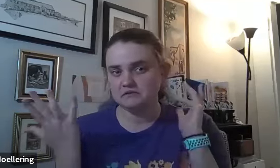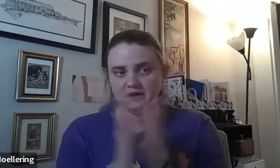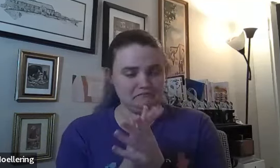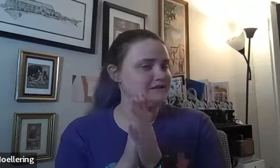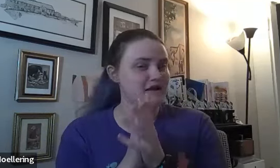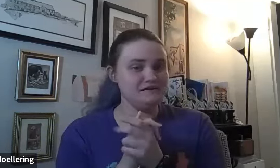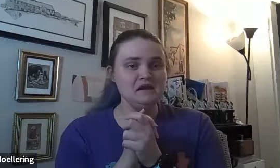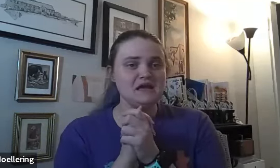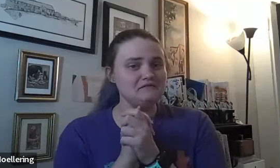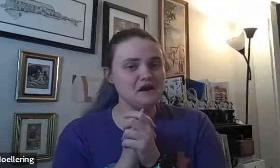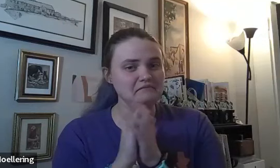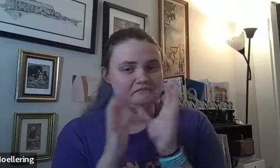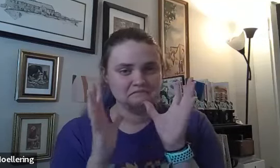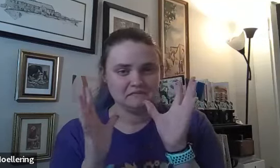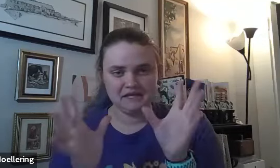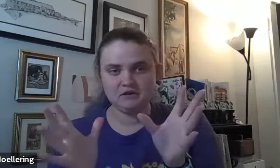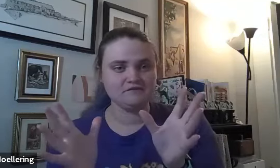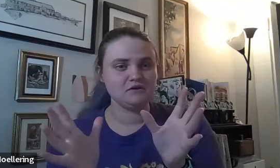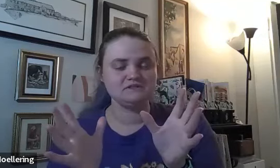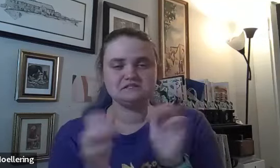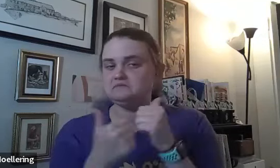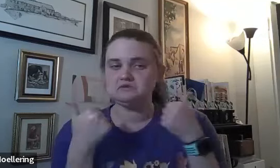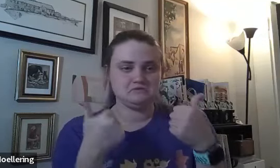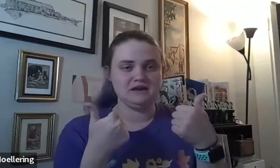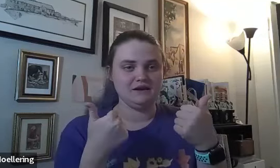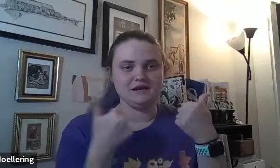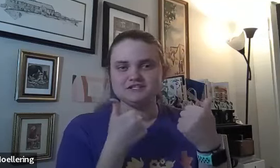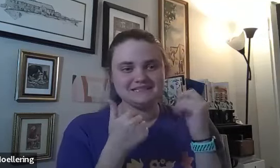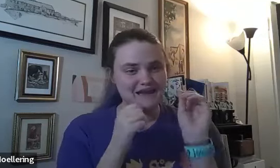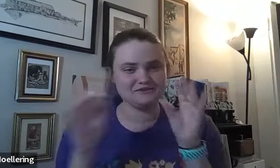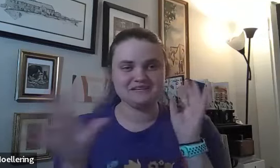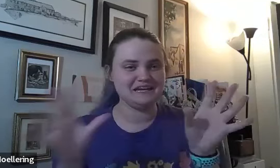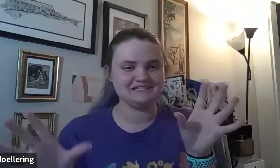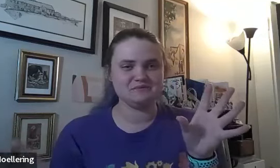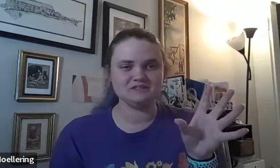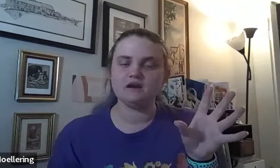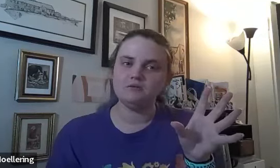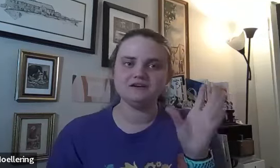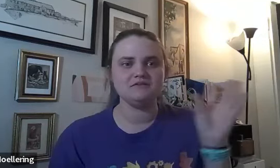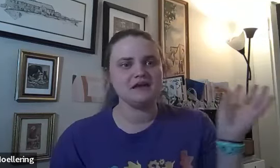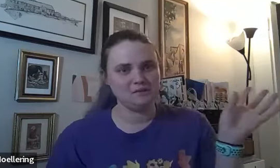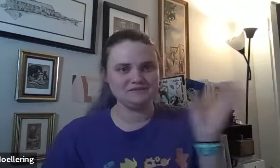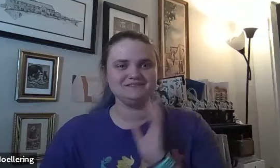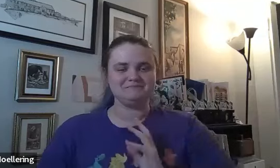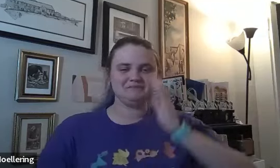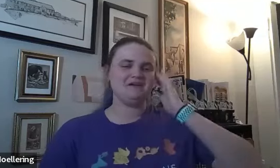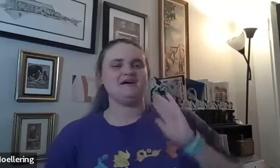I'm glad. If not, and you have your own system, great. I just like to add those in case someone's like, oh, wait, no, that helps. All